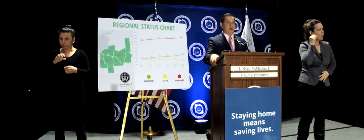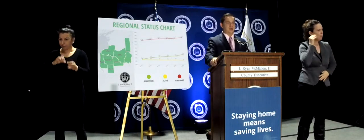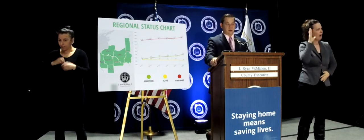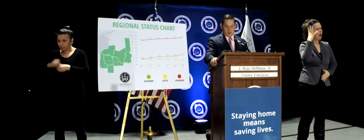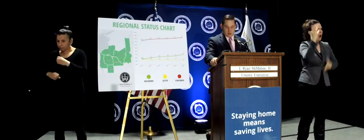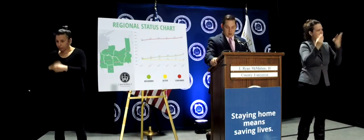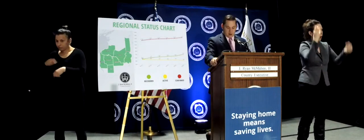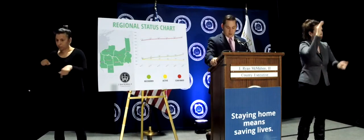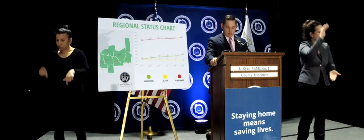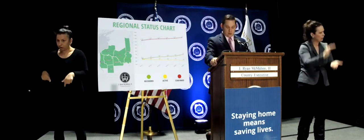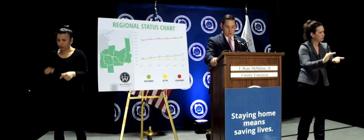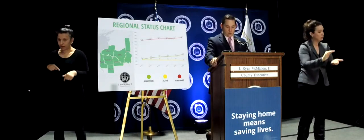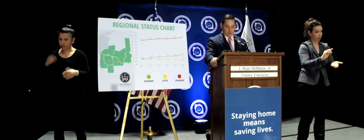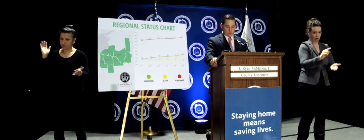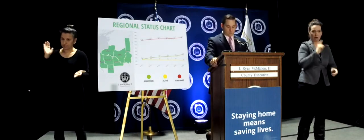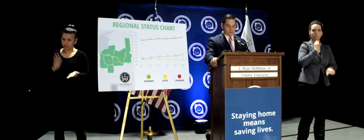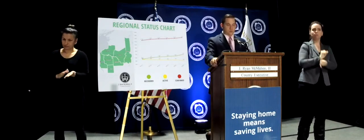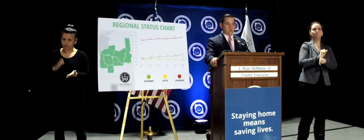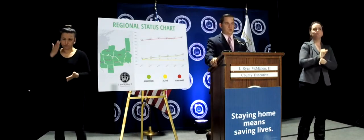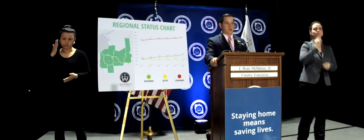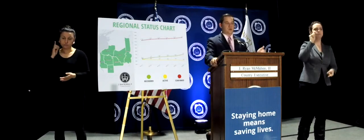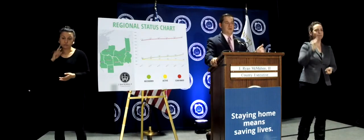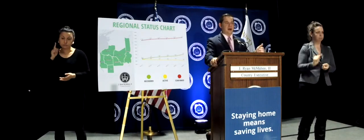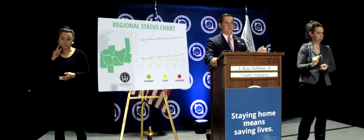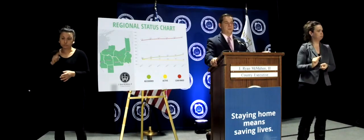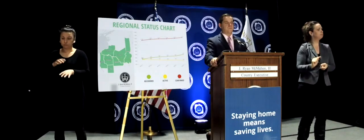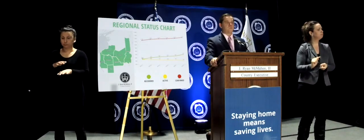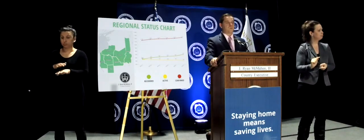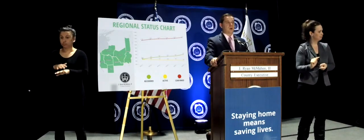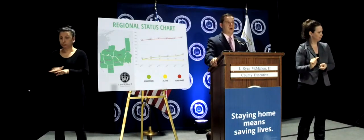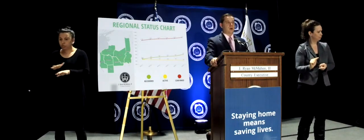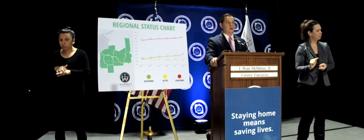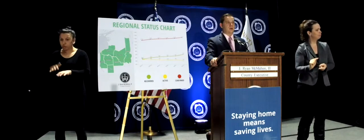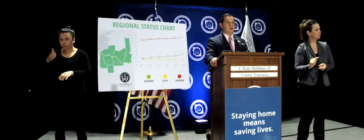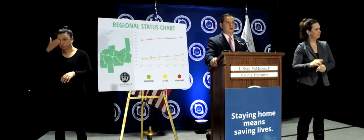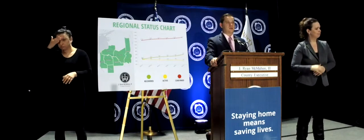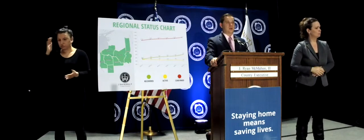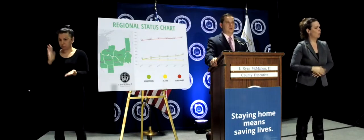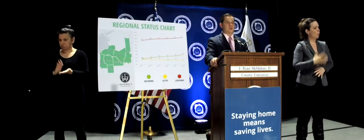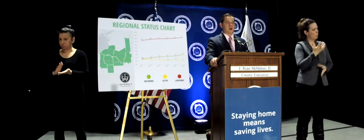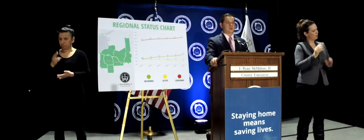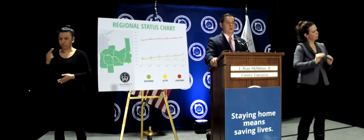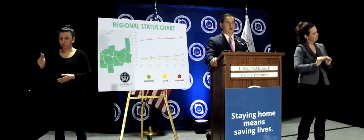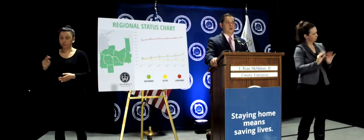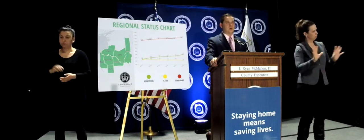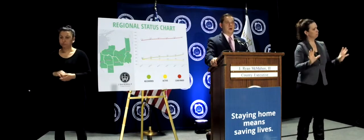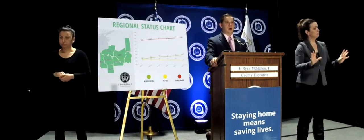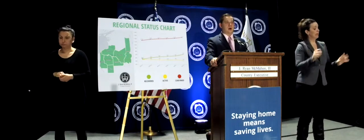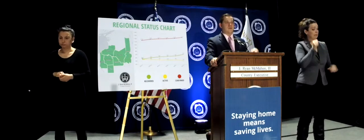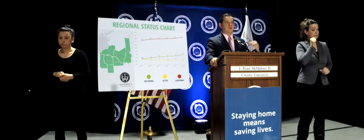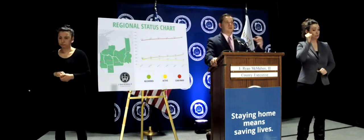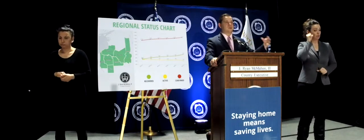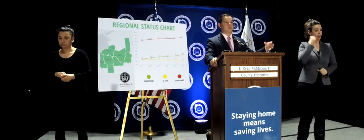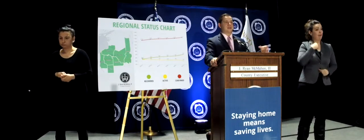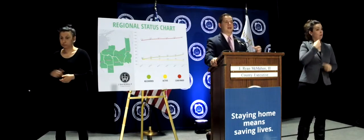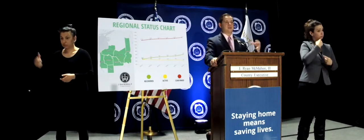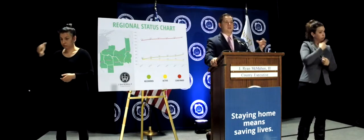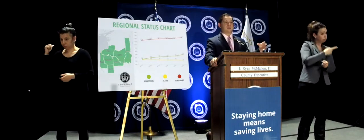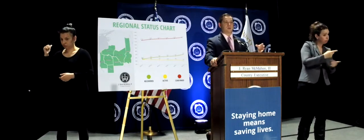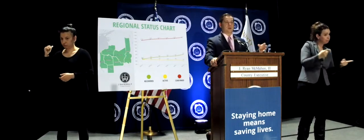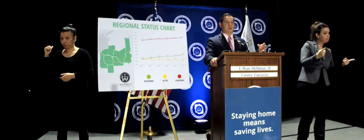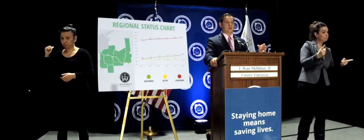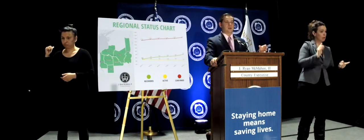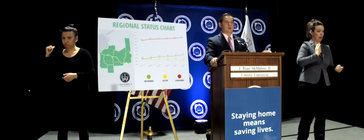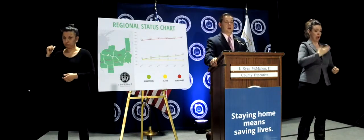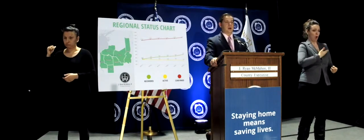downward trend. It works. To clarify, yesterday we talked about our effort to engage